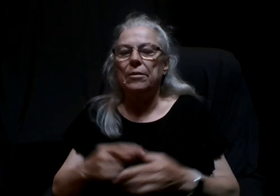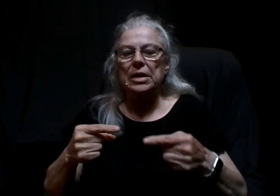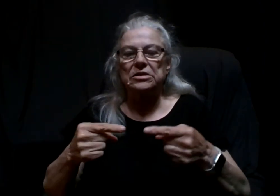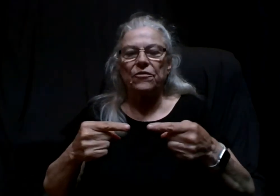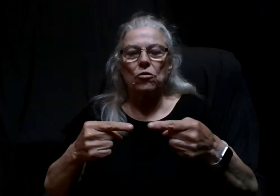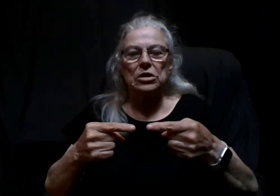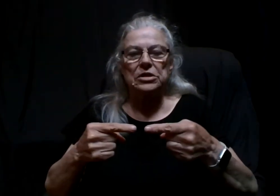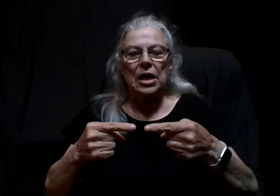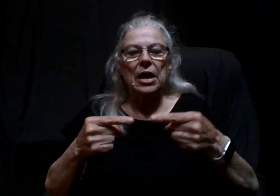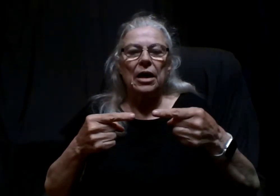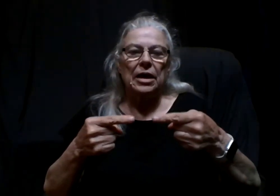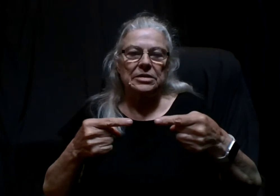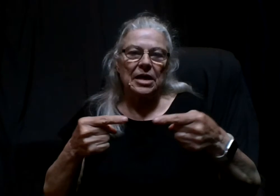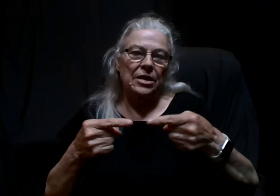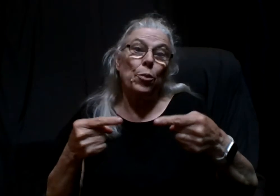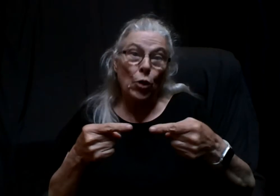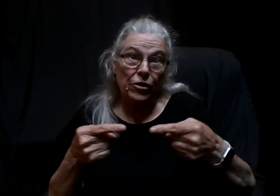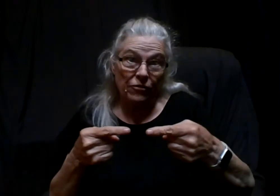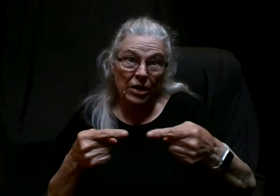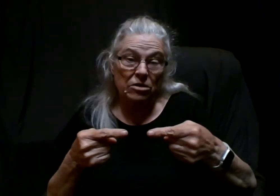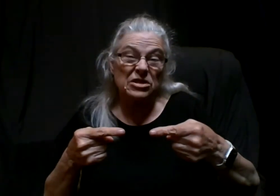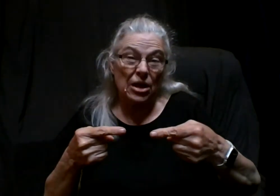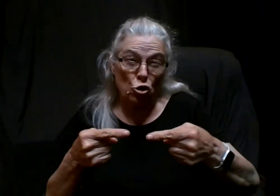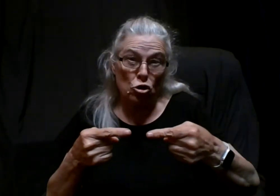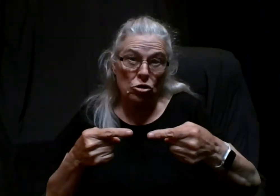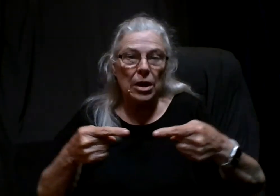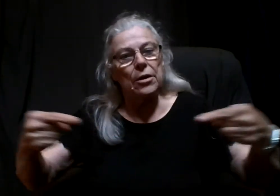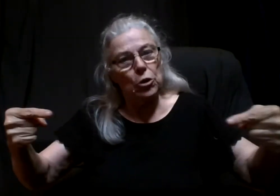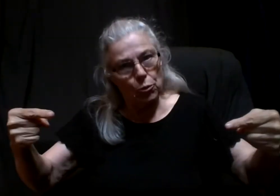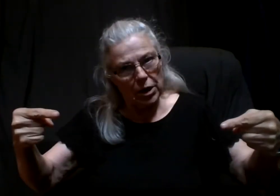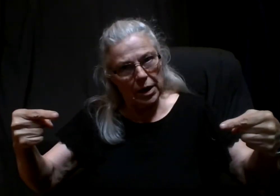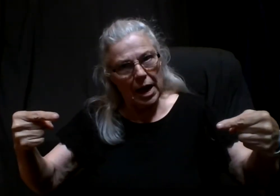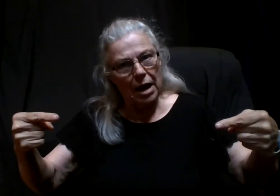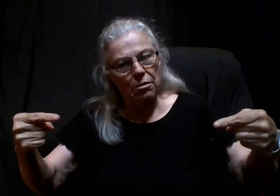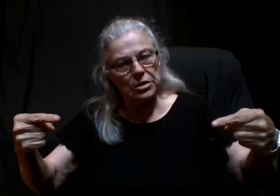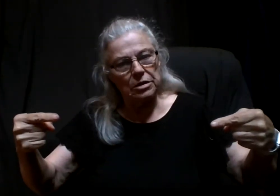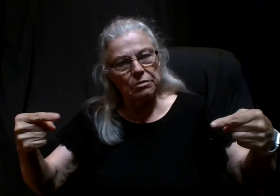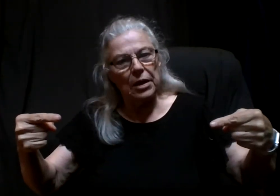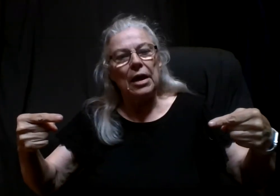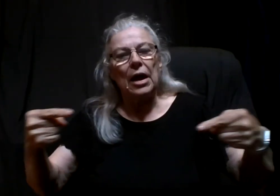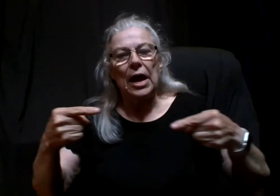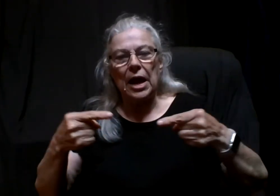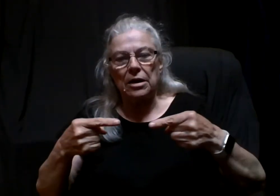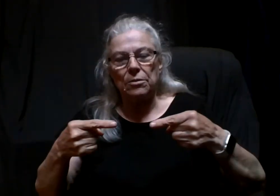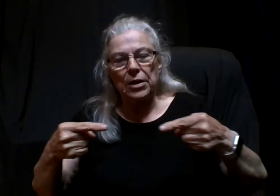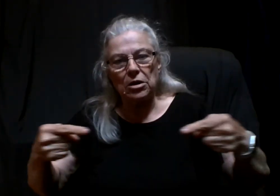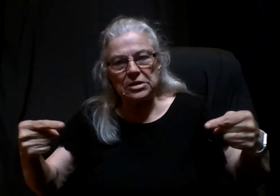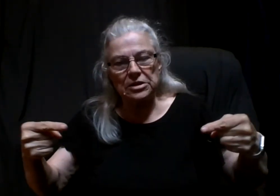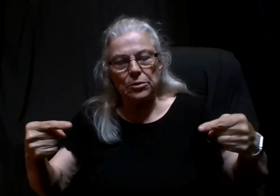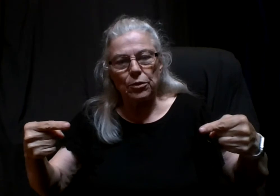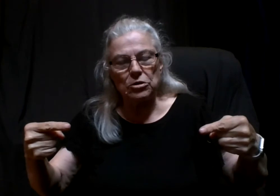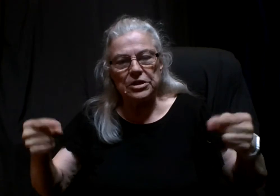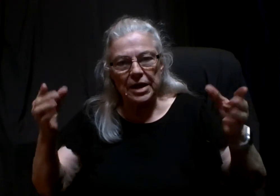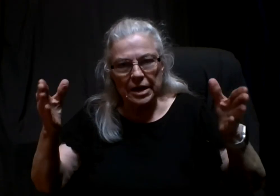Enemies, of course, is like the pointer fingers that hurt. You bring it out, and because it's a person